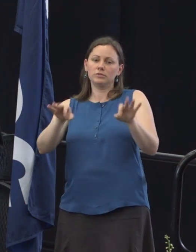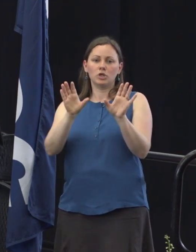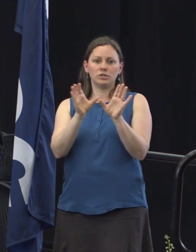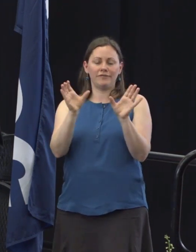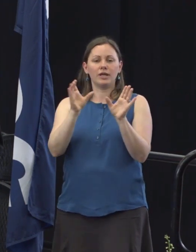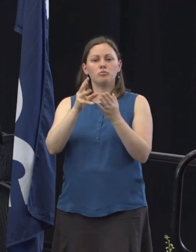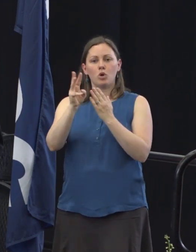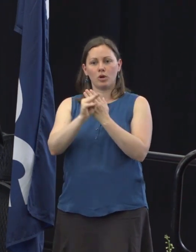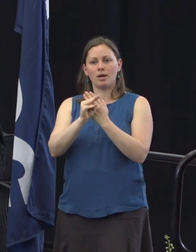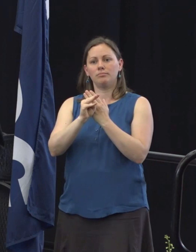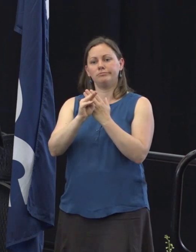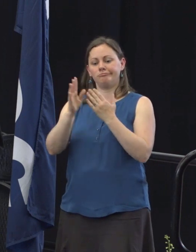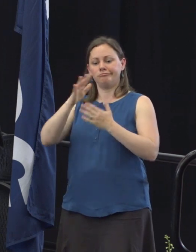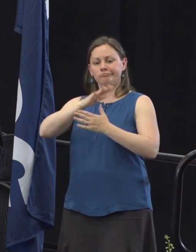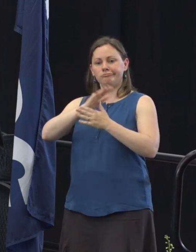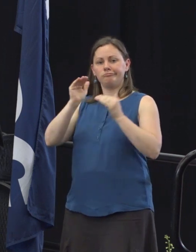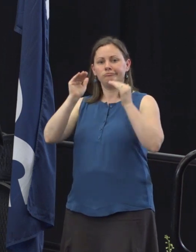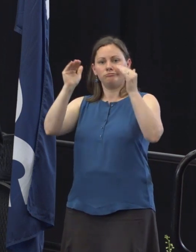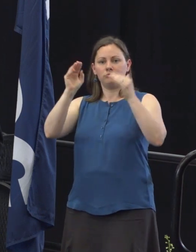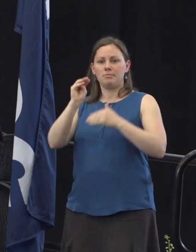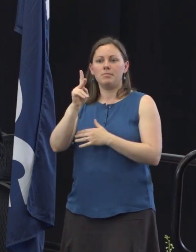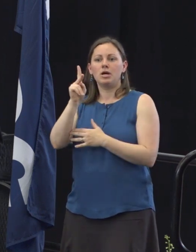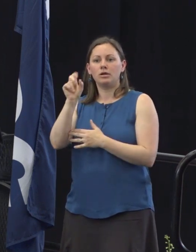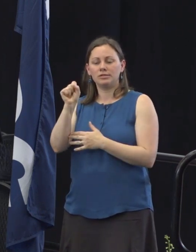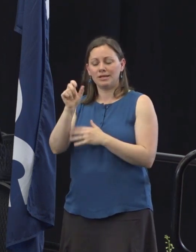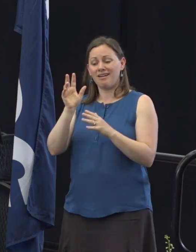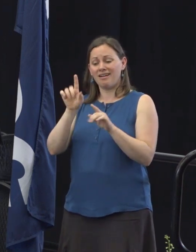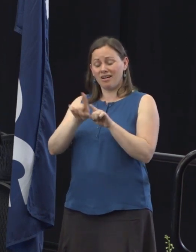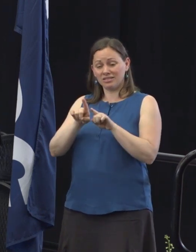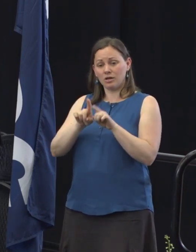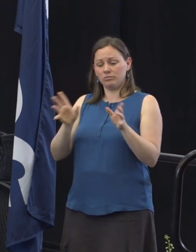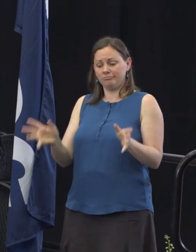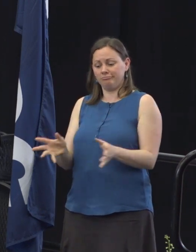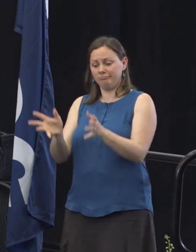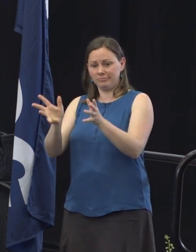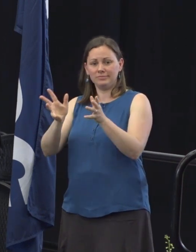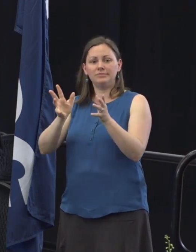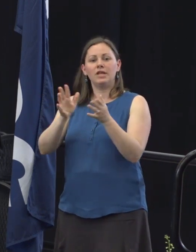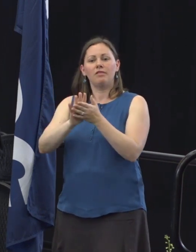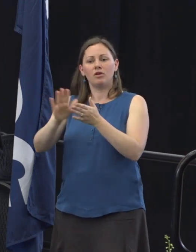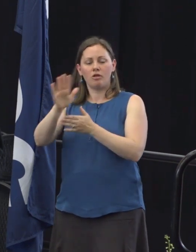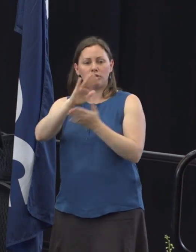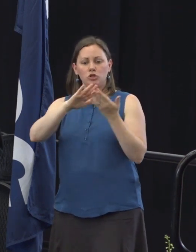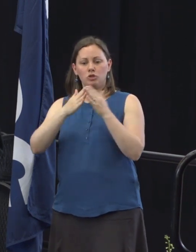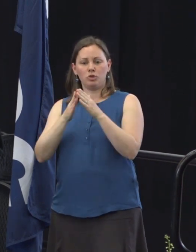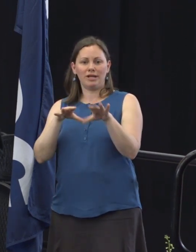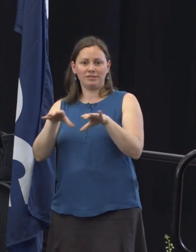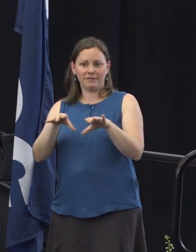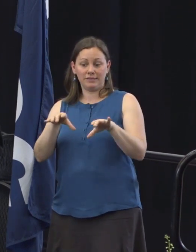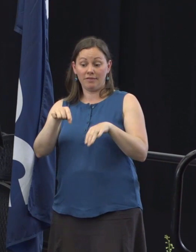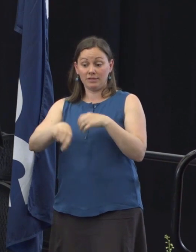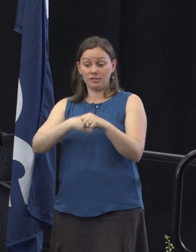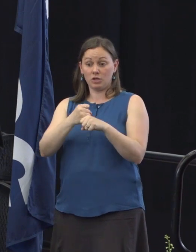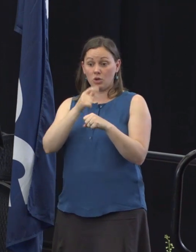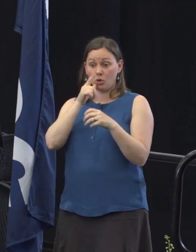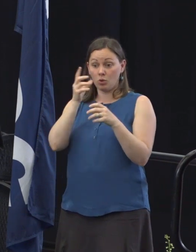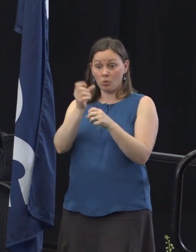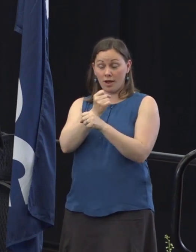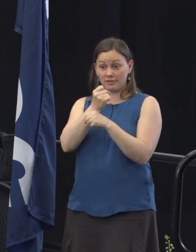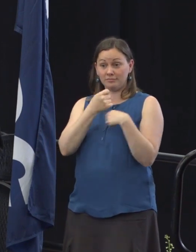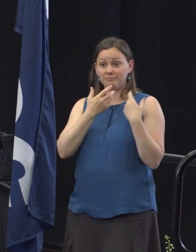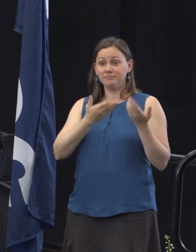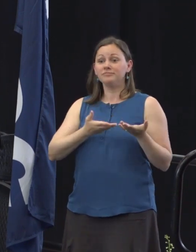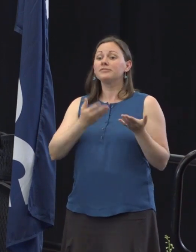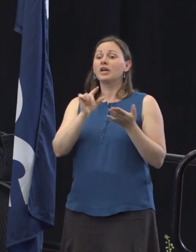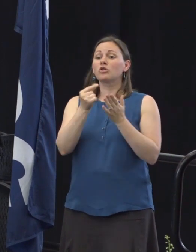outstanding academic achievements and contributed to campus and/or community activities. And this year, the recipient